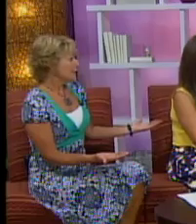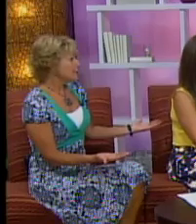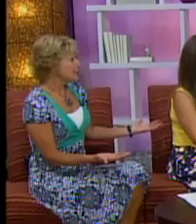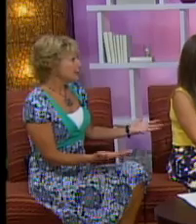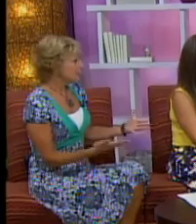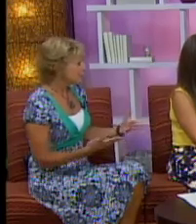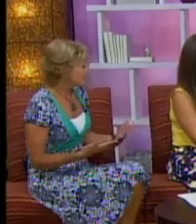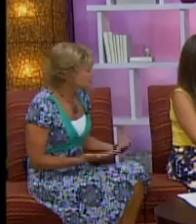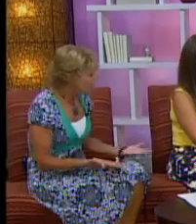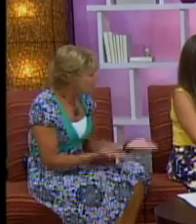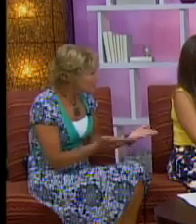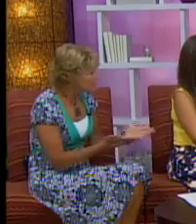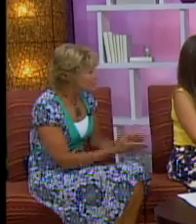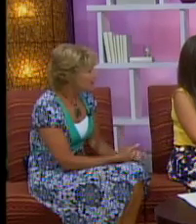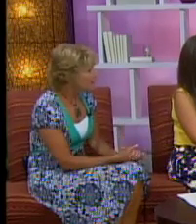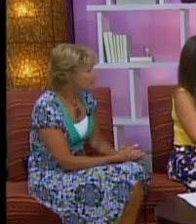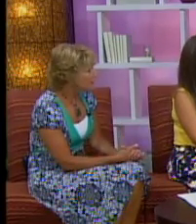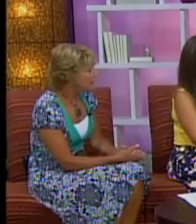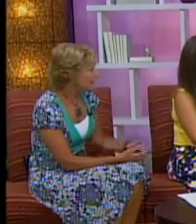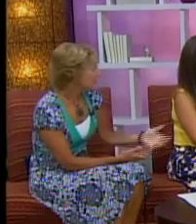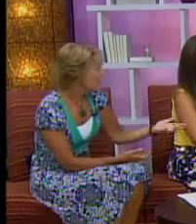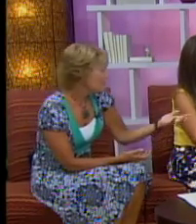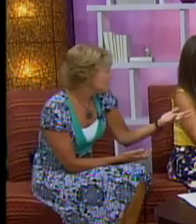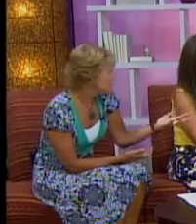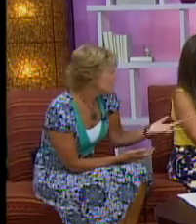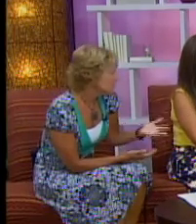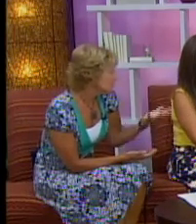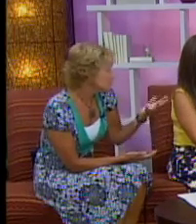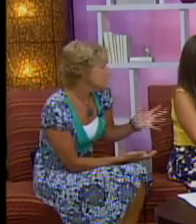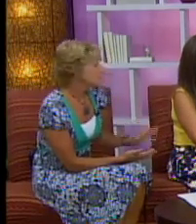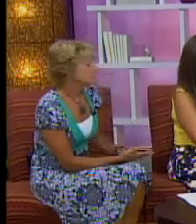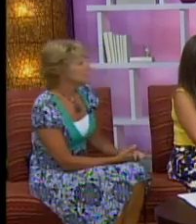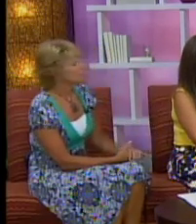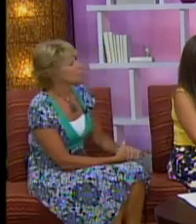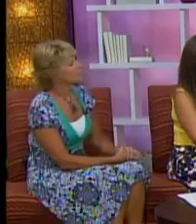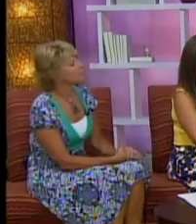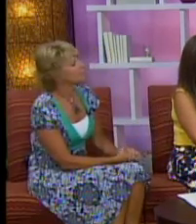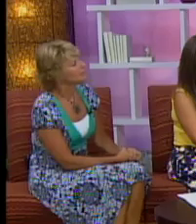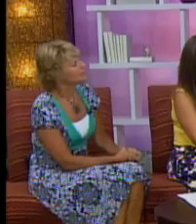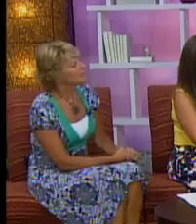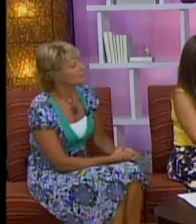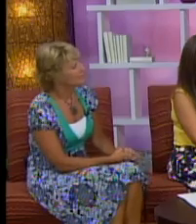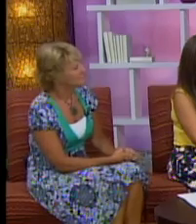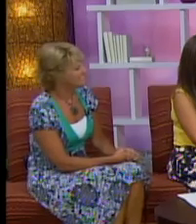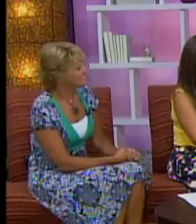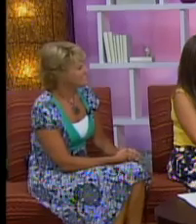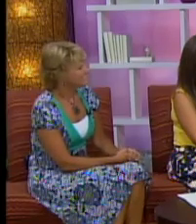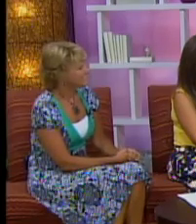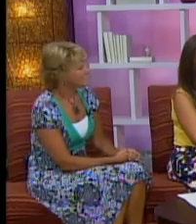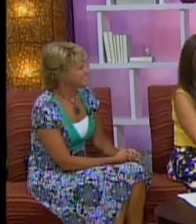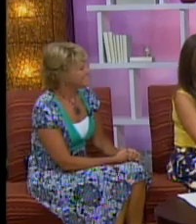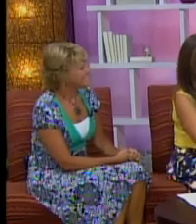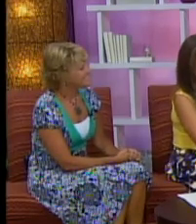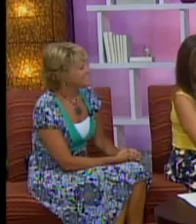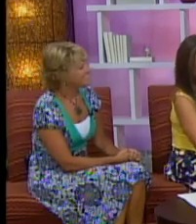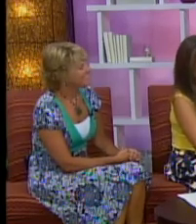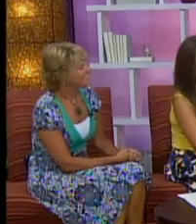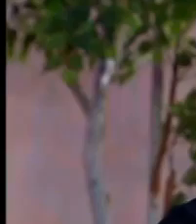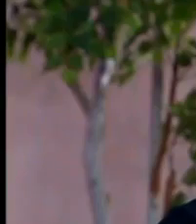Is there a place to go with this? I often think, where would you work? What do you do? There's so many different places to work. Yes, there